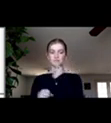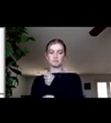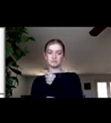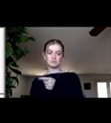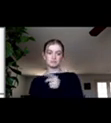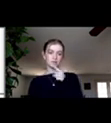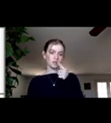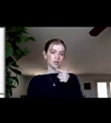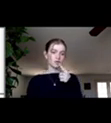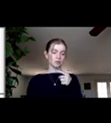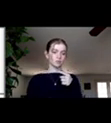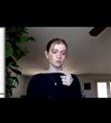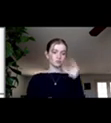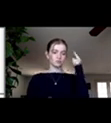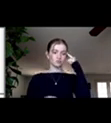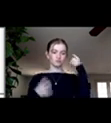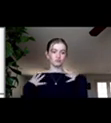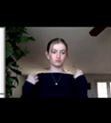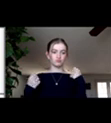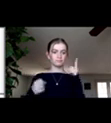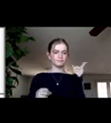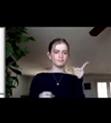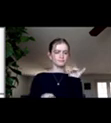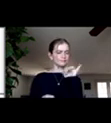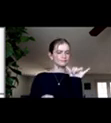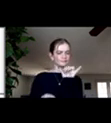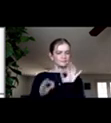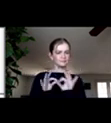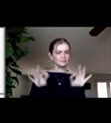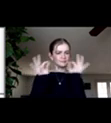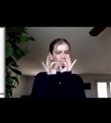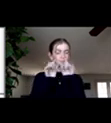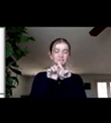Deaf mental health is as important as hearing mental health,